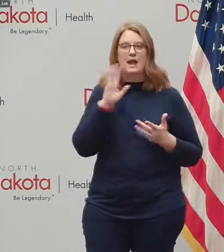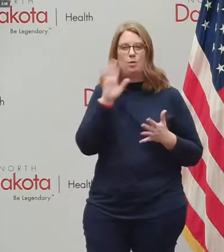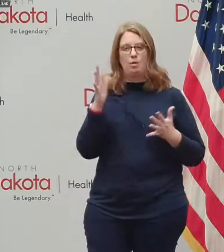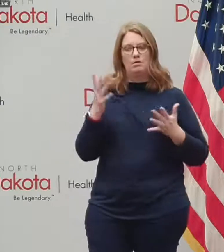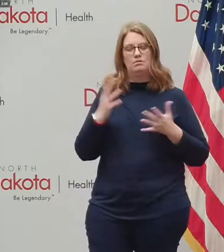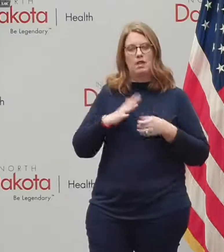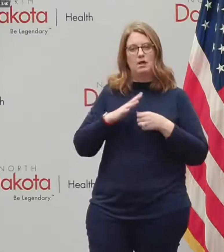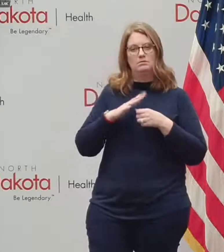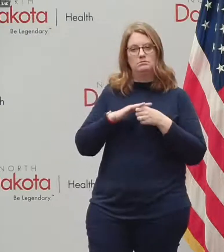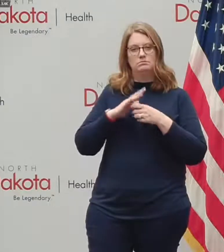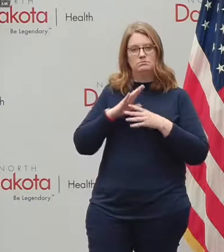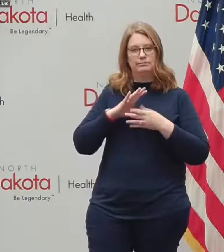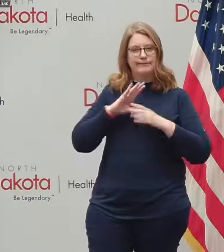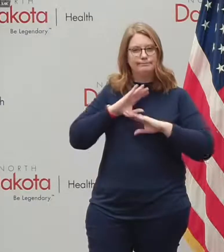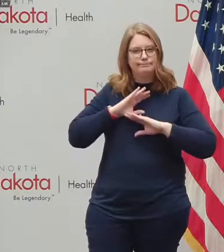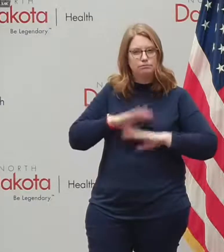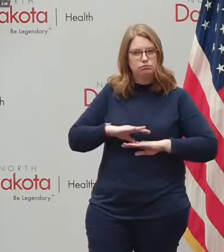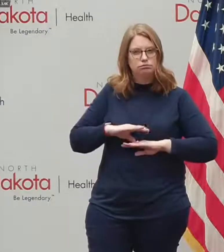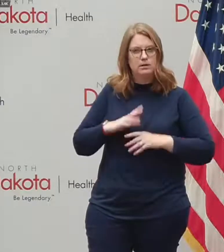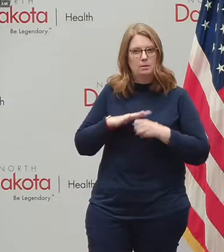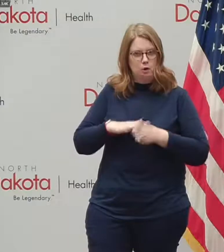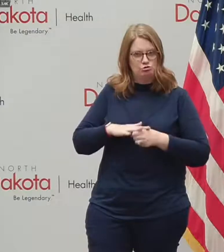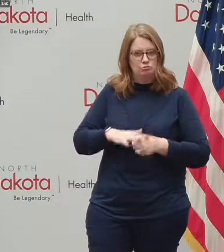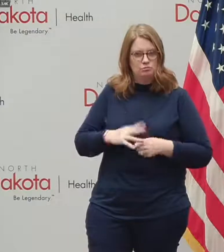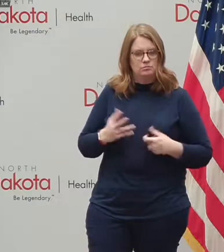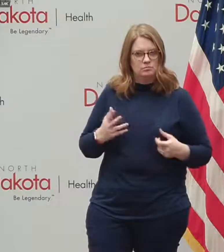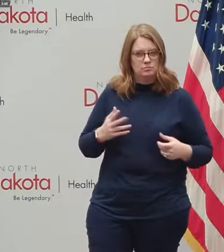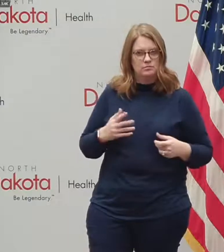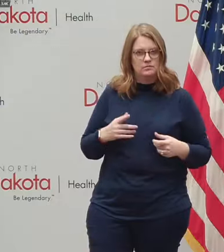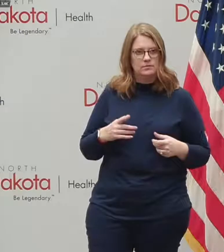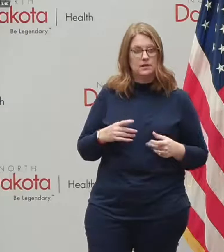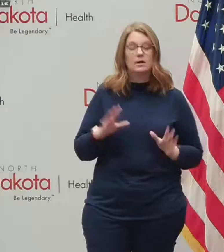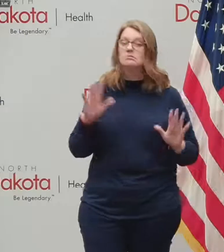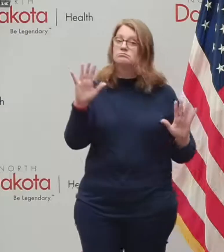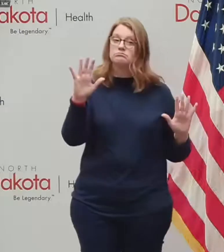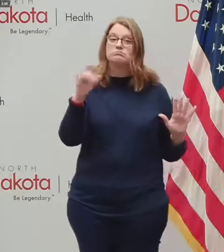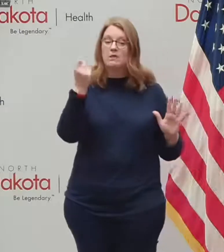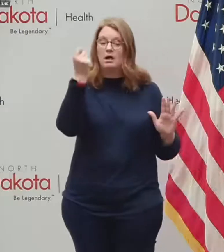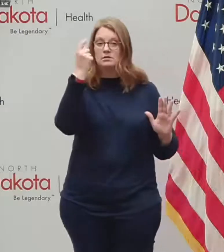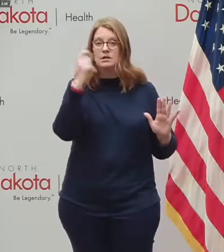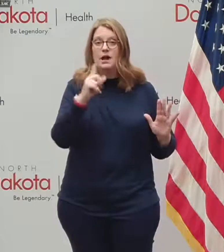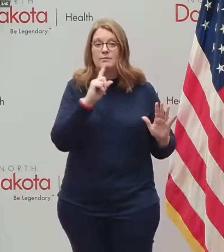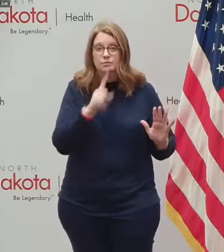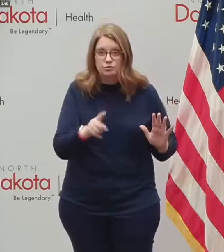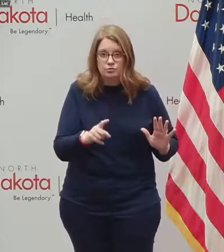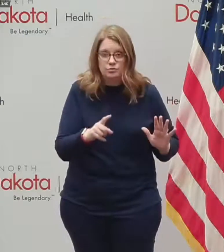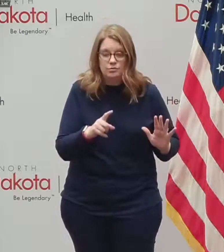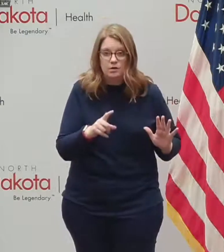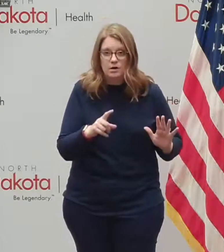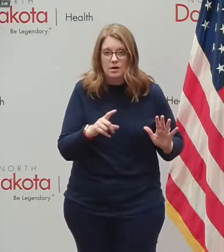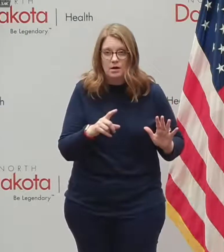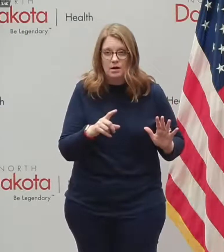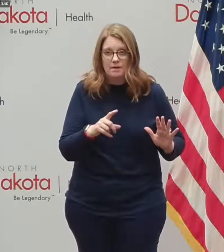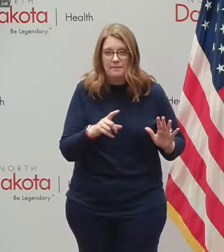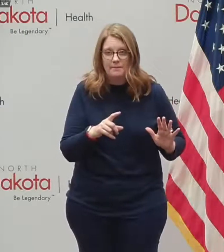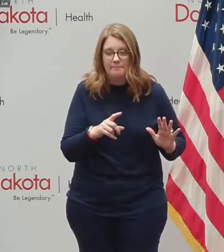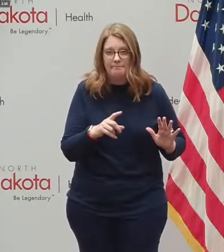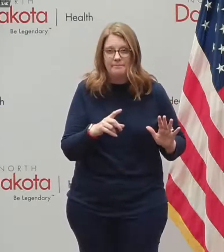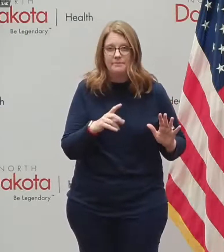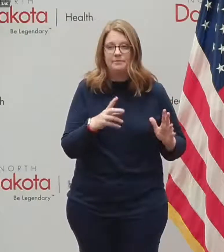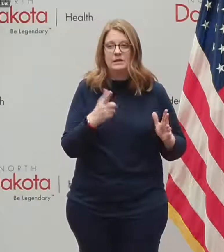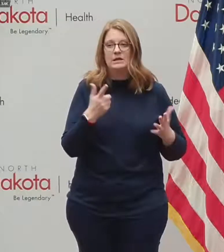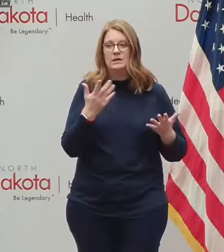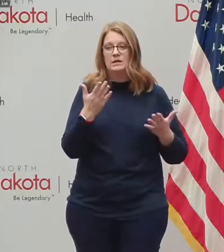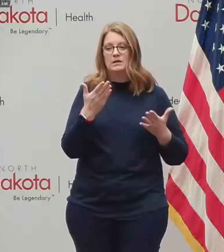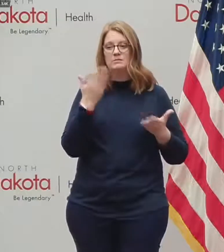and this is and again, I'm sure you'll see in some circles